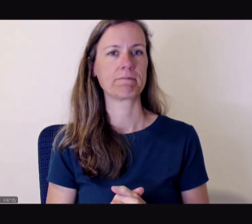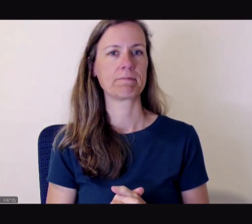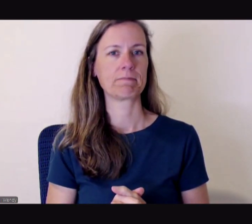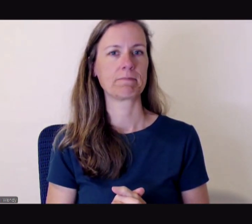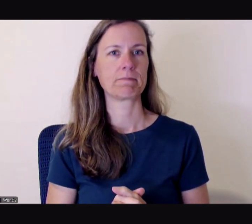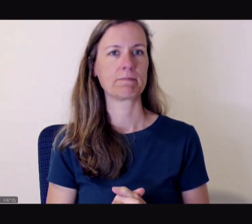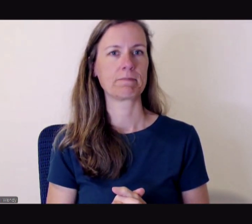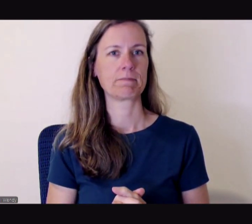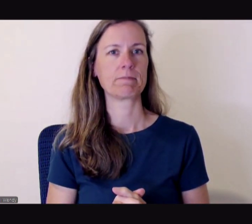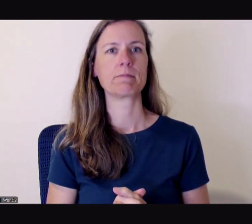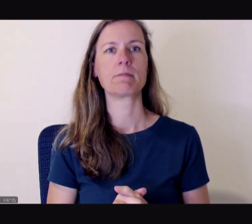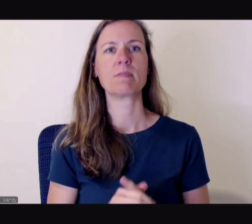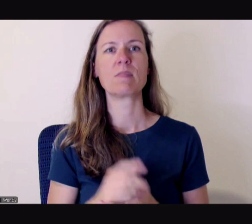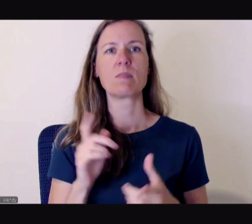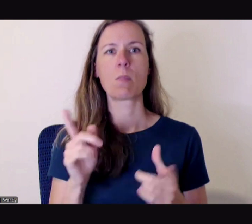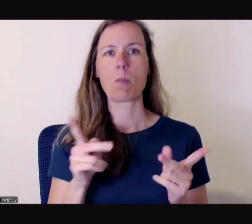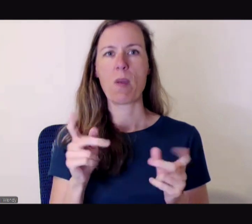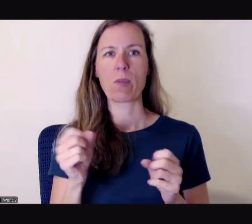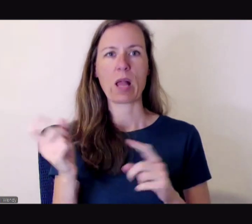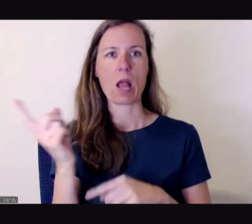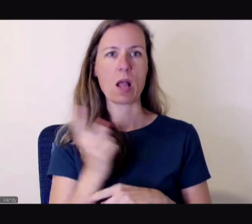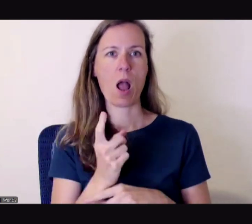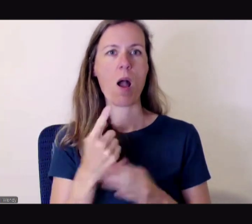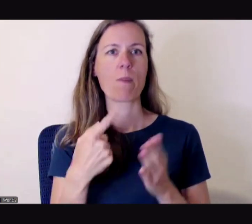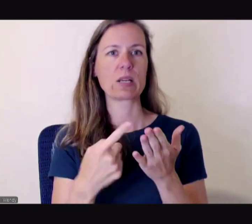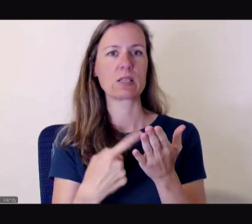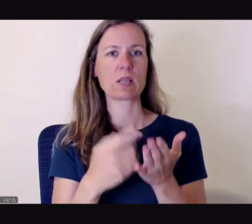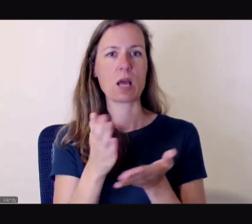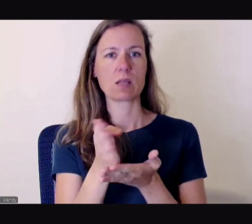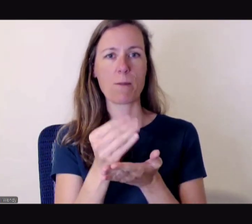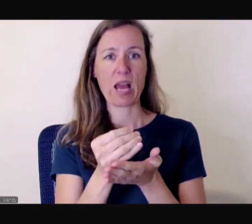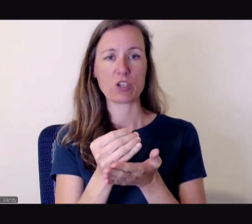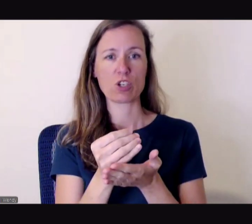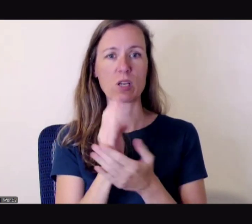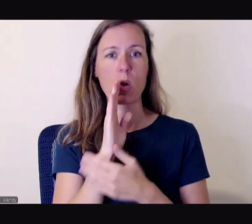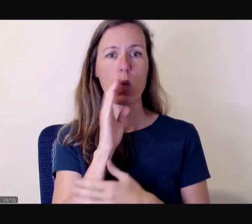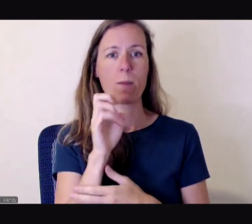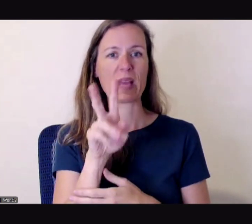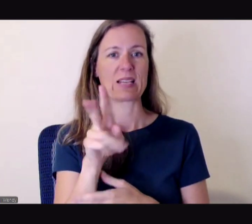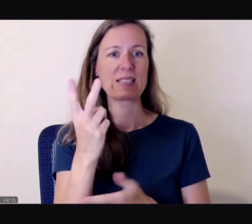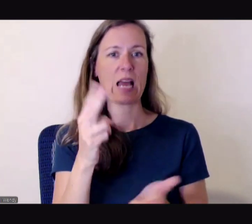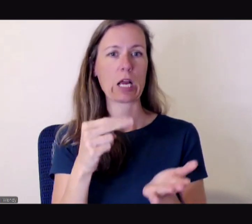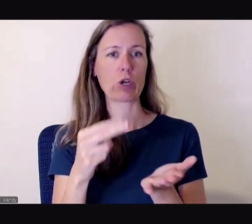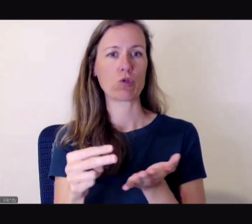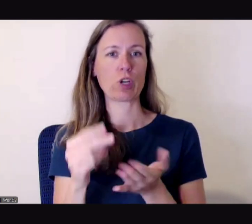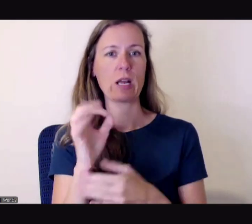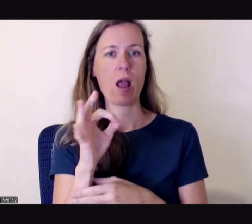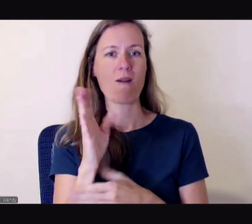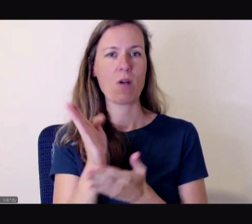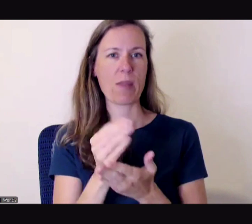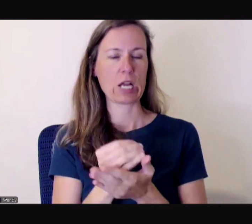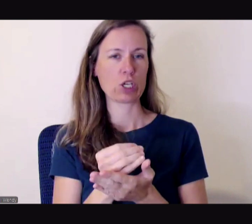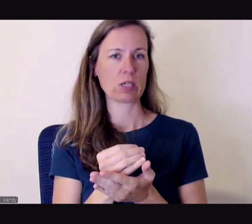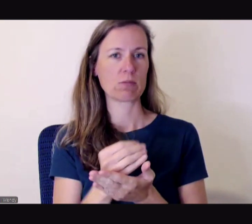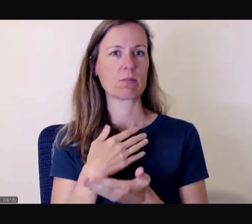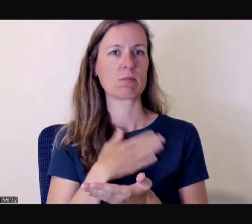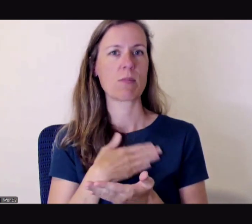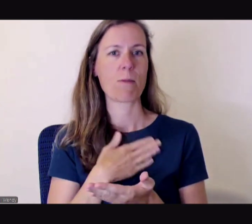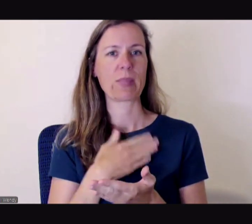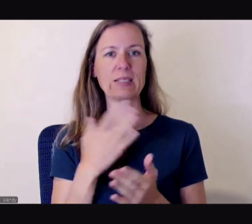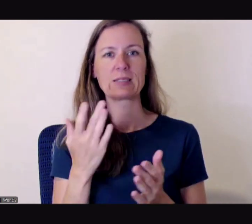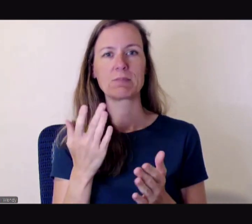then folks can come and discuss the budget. That will be the second reading of the budget, so please sharpen your pencils on